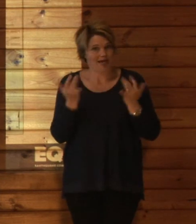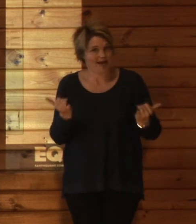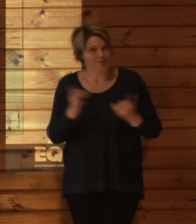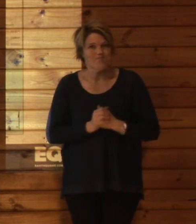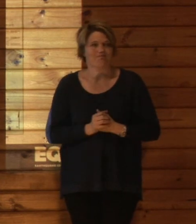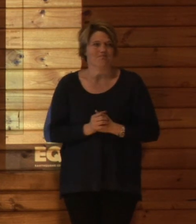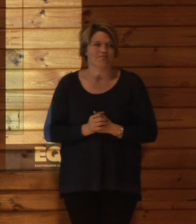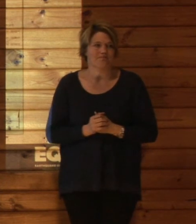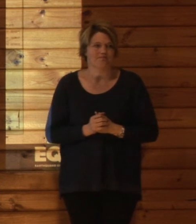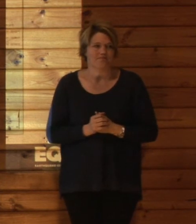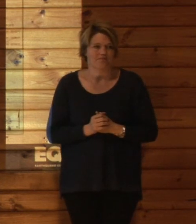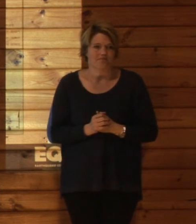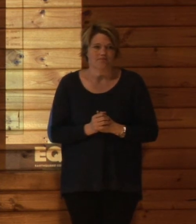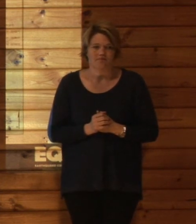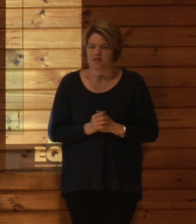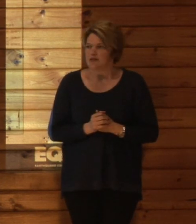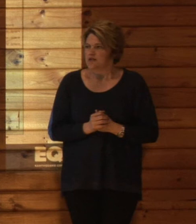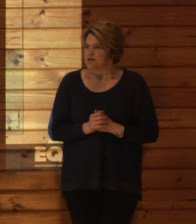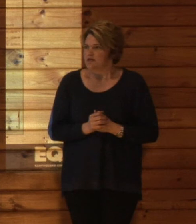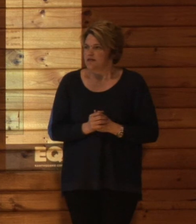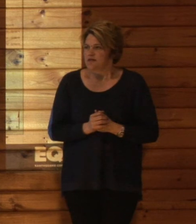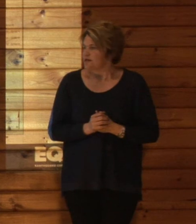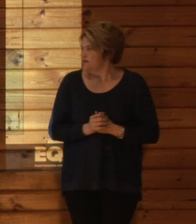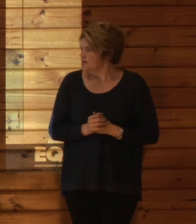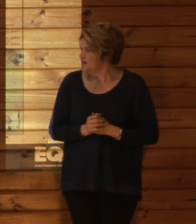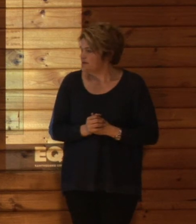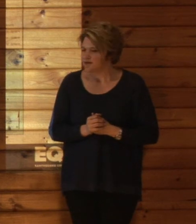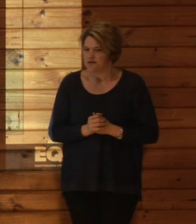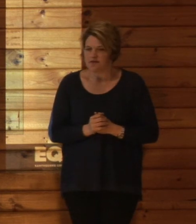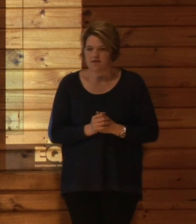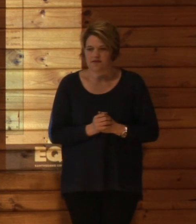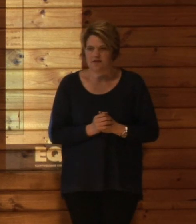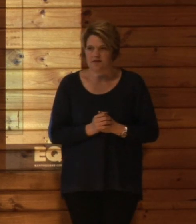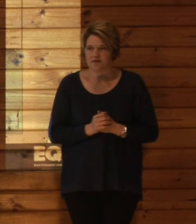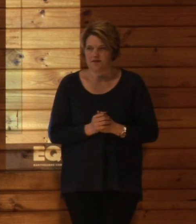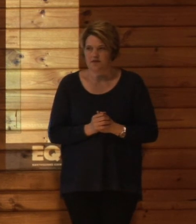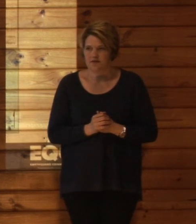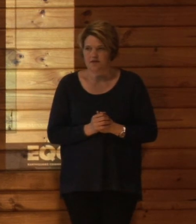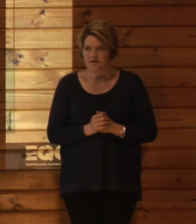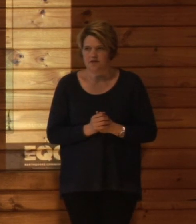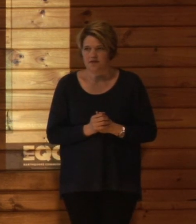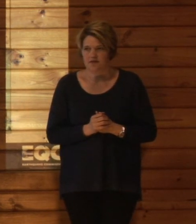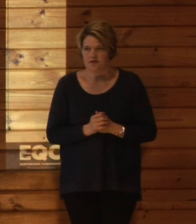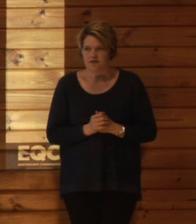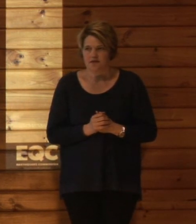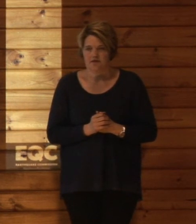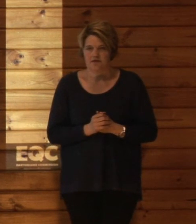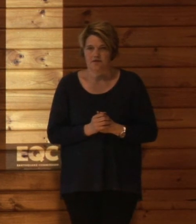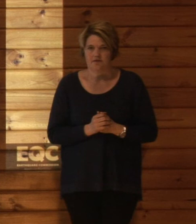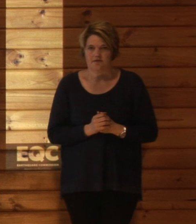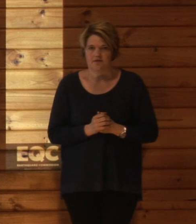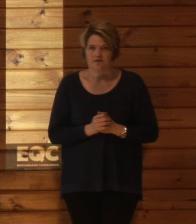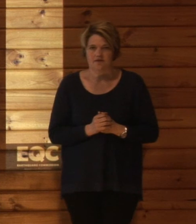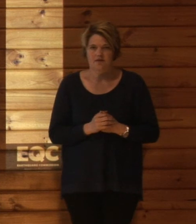It always amuses me when you have a PowerPoint presentation about the earthquakes. It's obligatory to put it in an